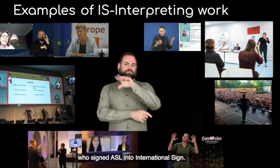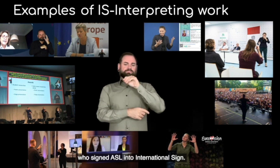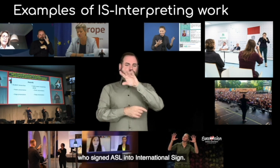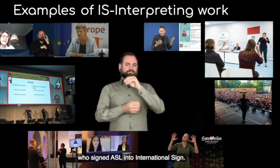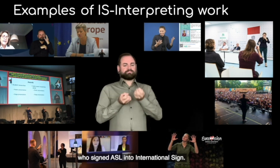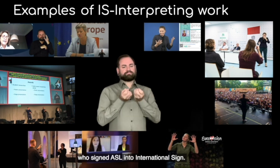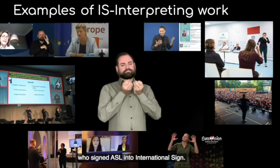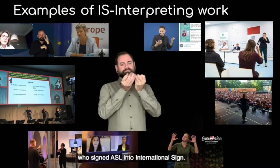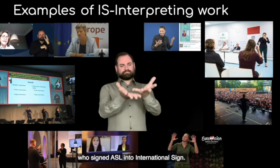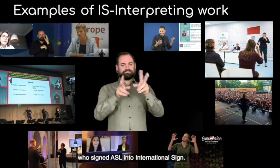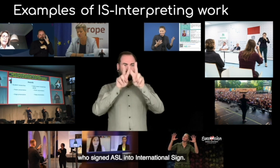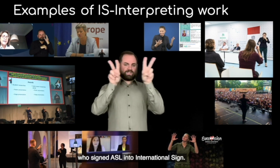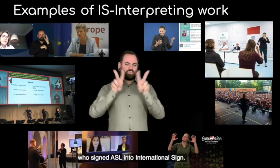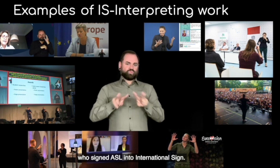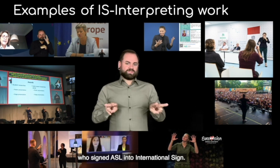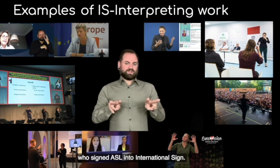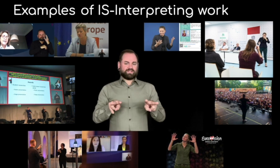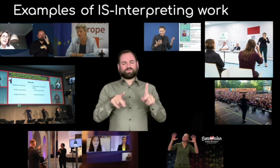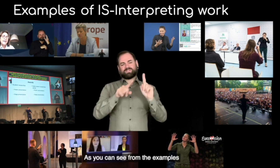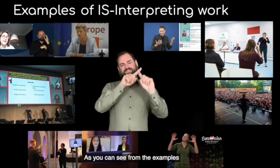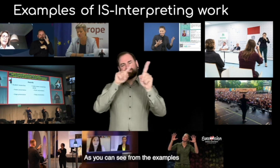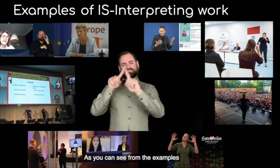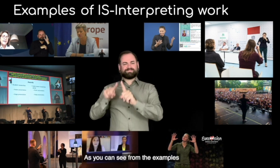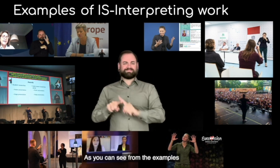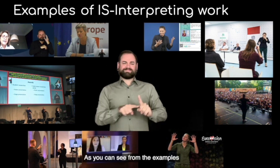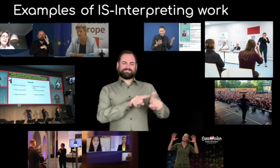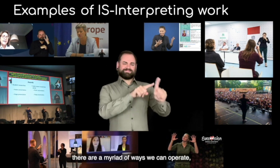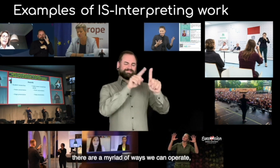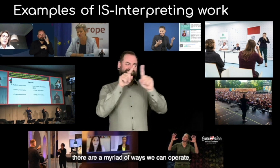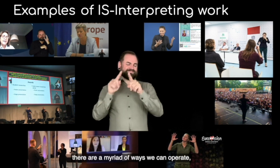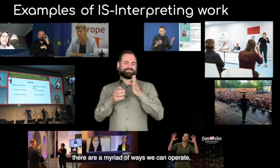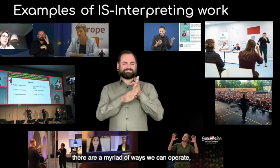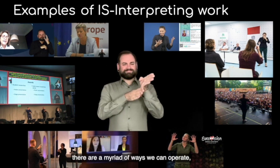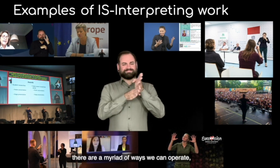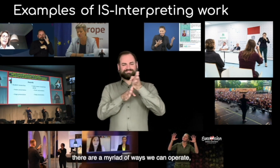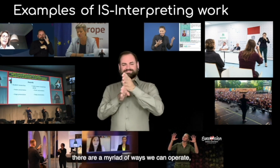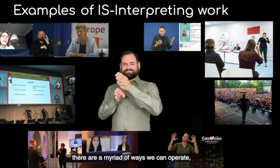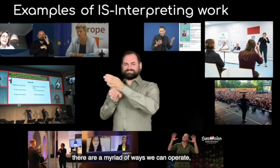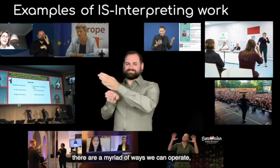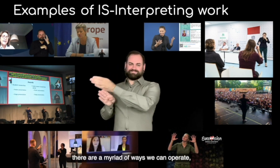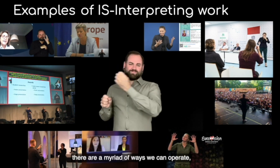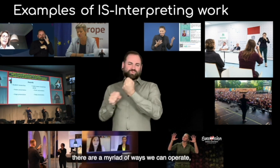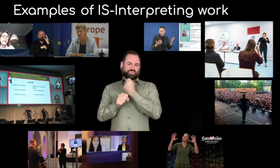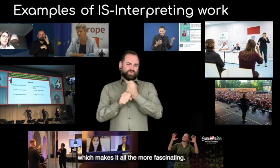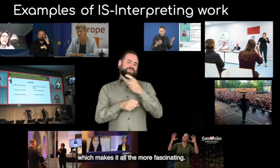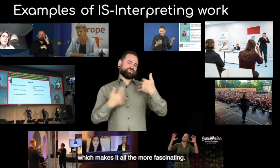Sign. As you can see from the examples, there are a myriad of ways we can operate, which makes it all the more